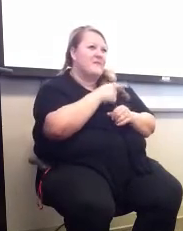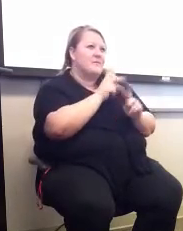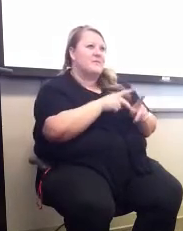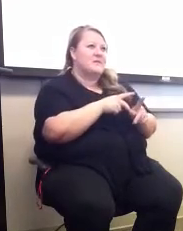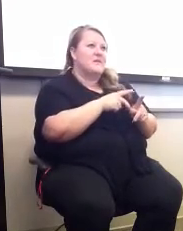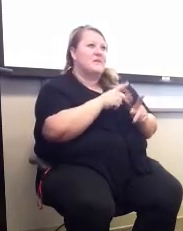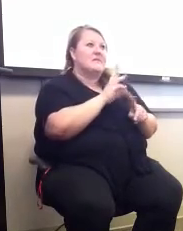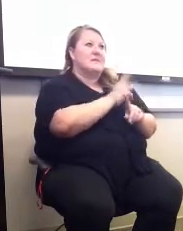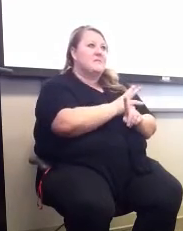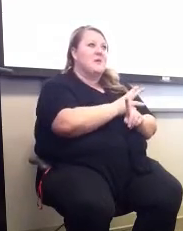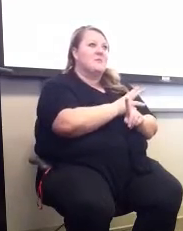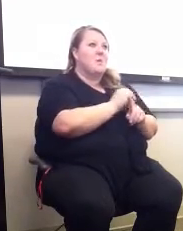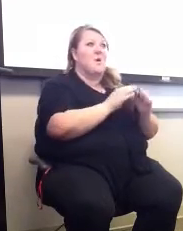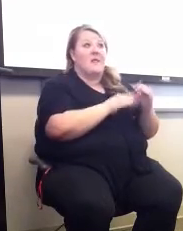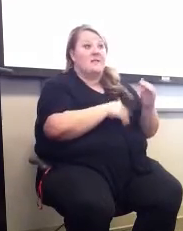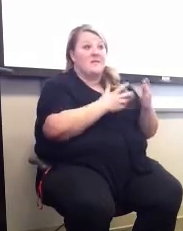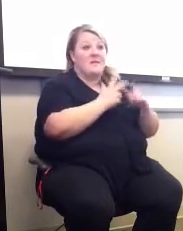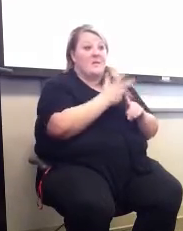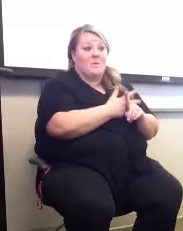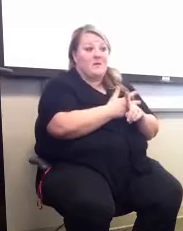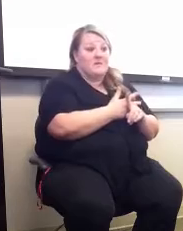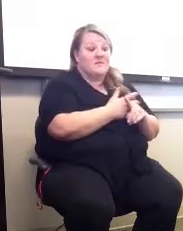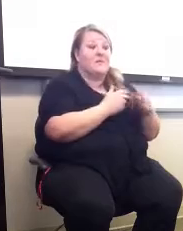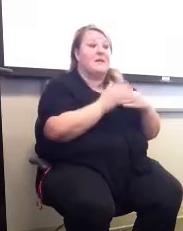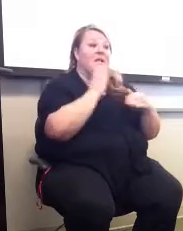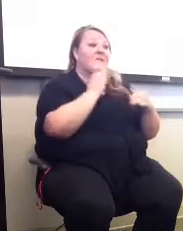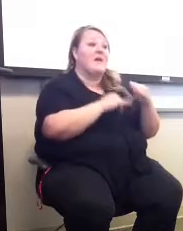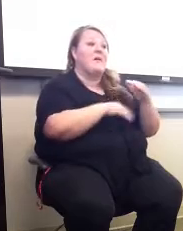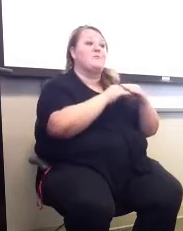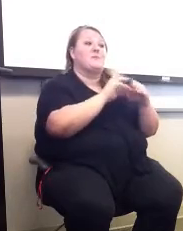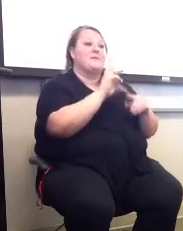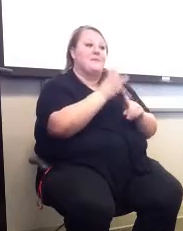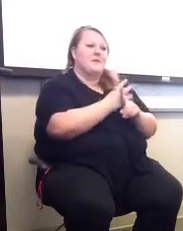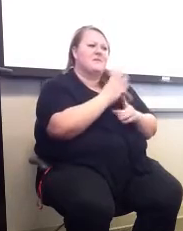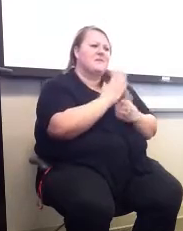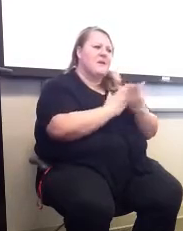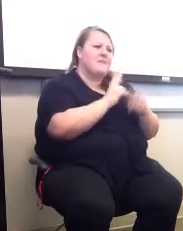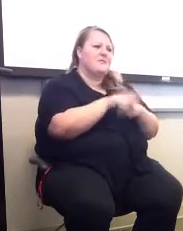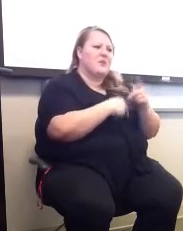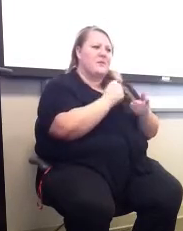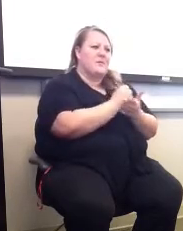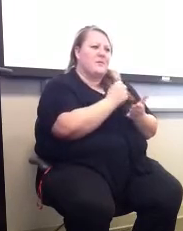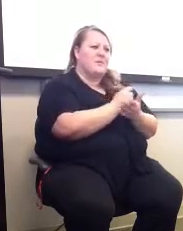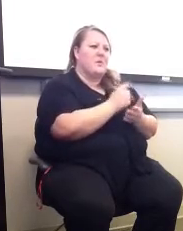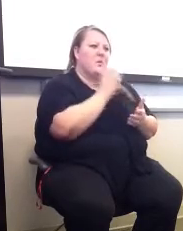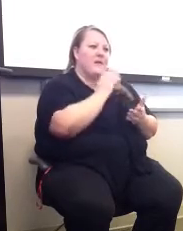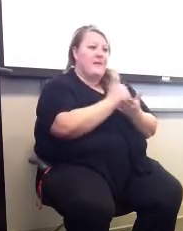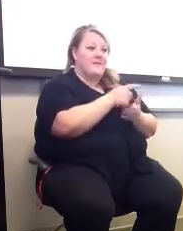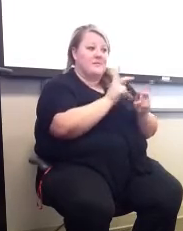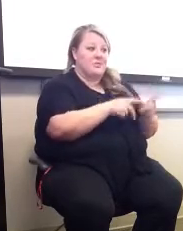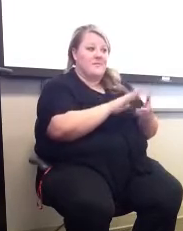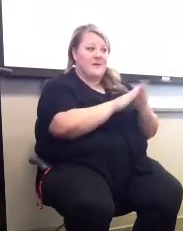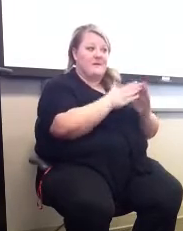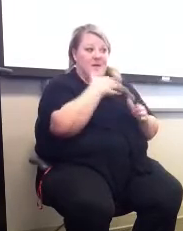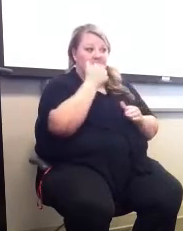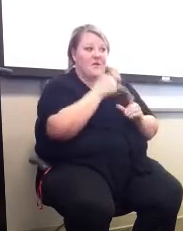or less, maybe it's just 3, but if up to 6 months of some type of treatment is going to put this person in a better place to make a better